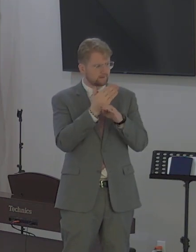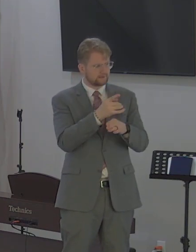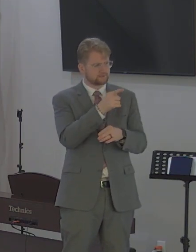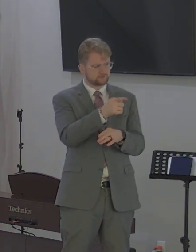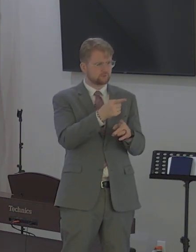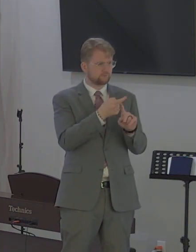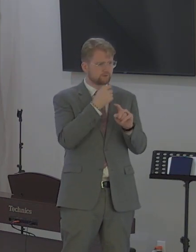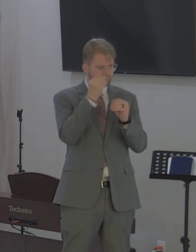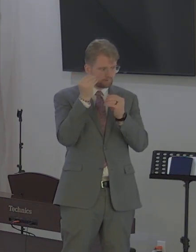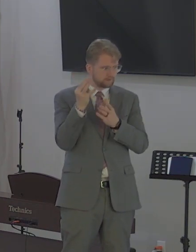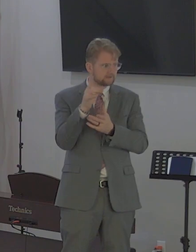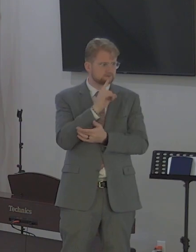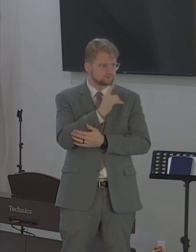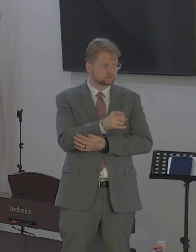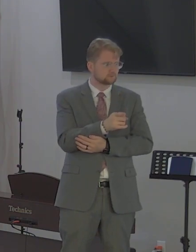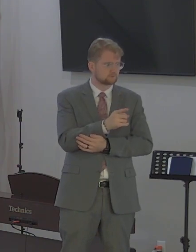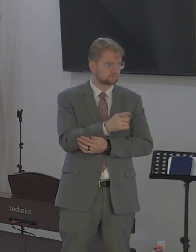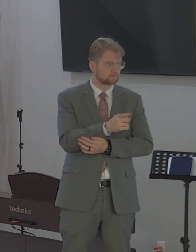truth?